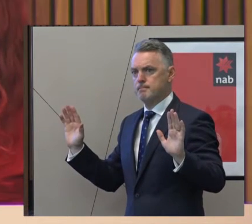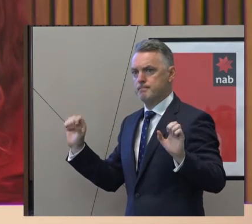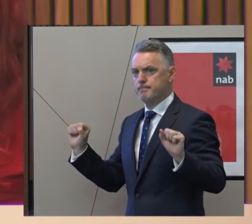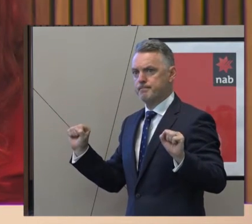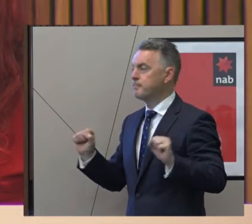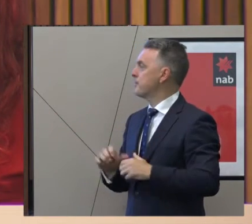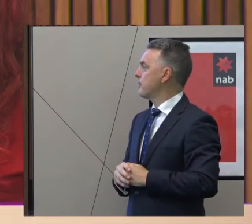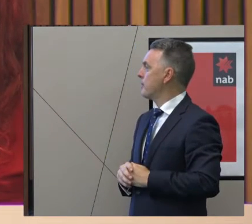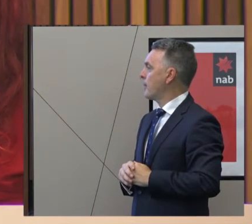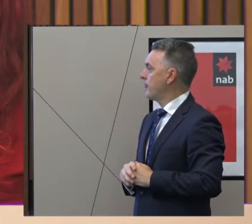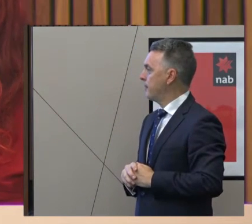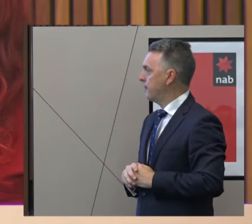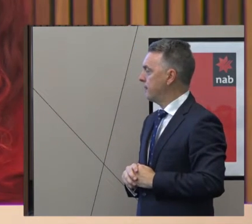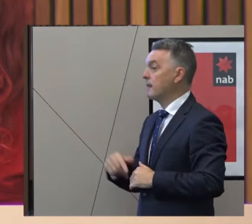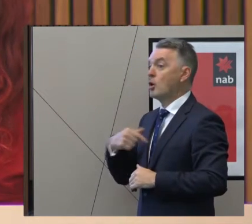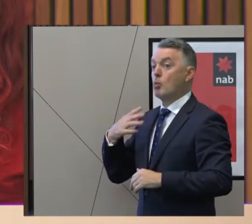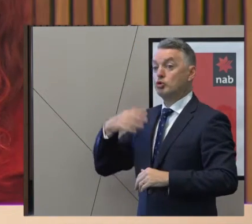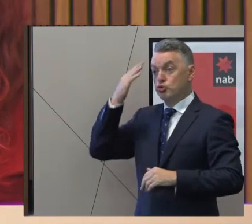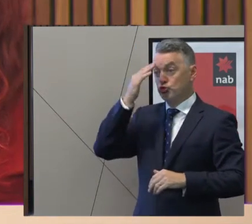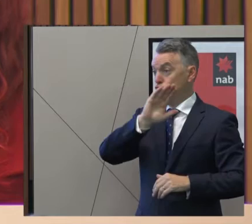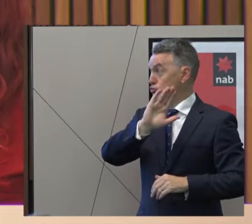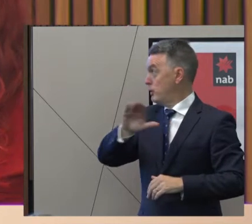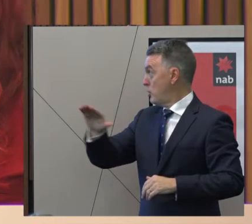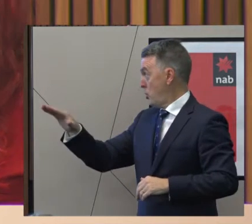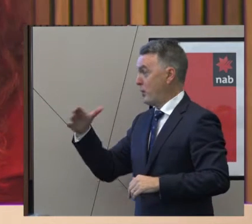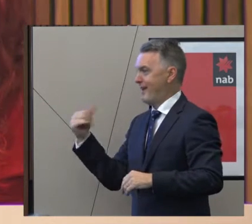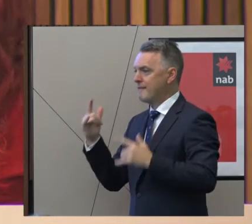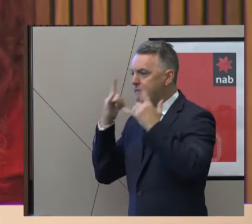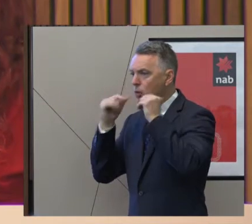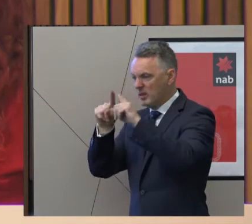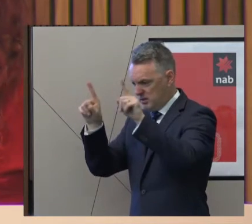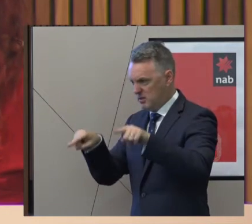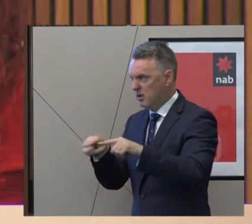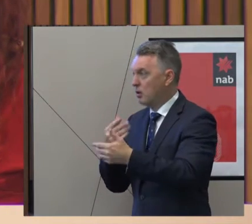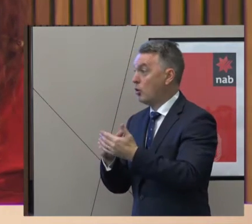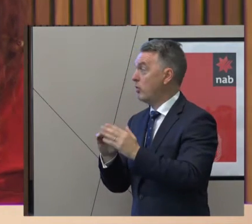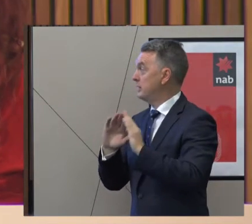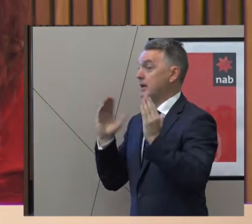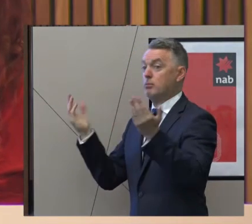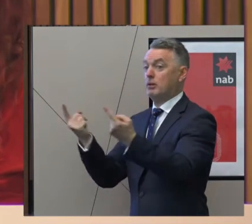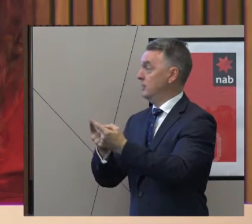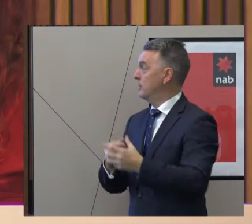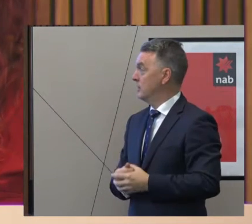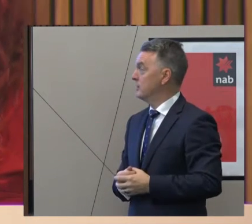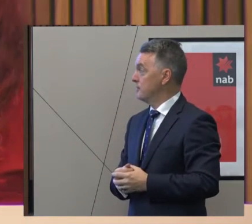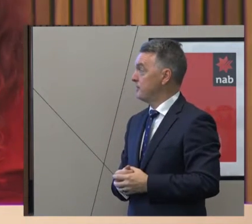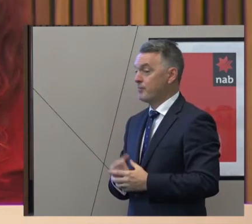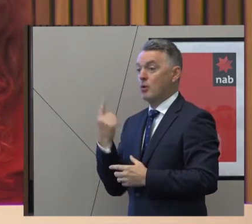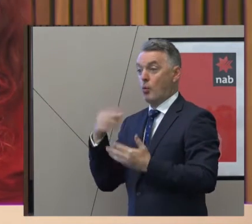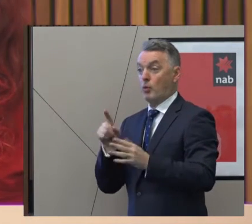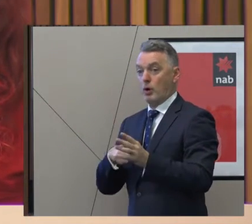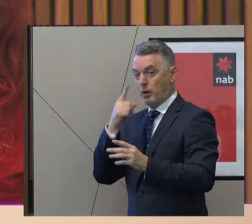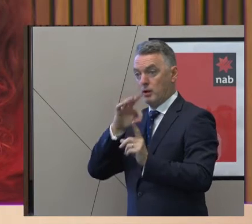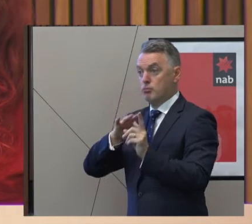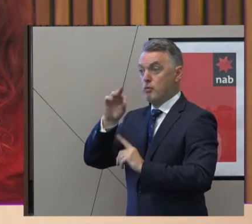I want to remind people that there are evaluations on the table, and one way we can improve for the